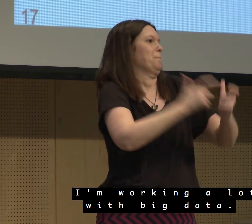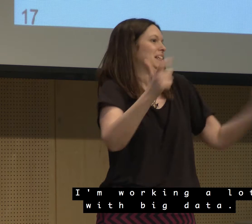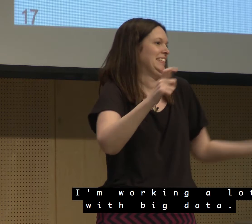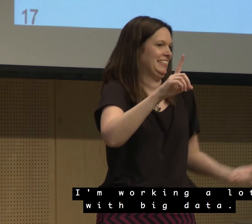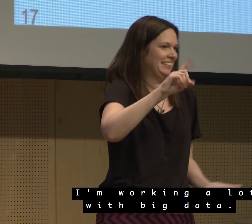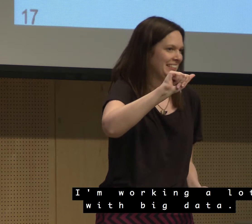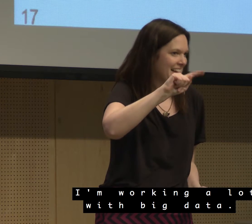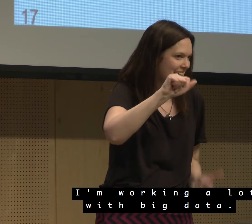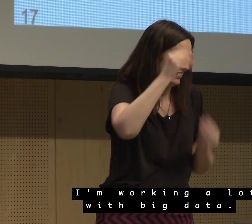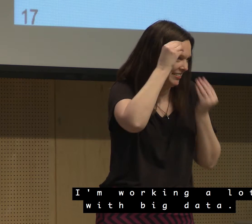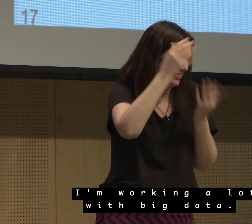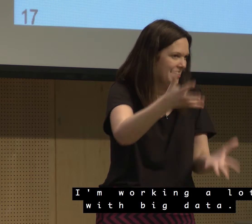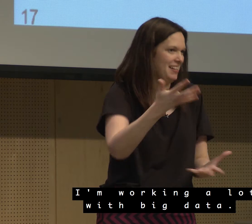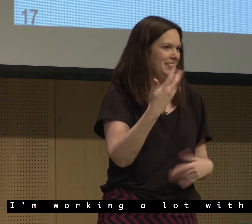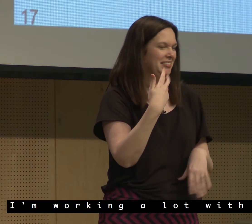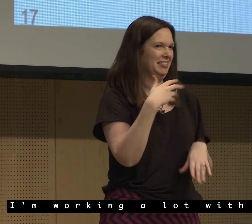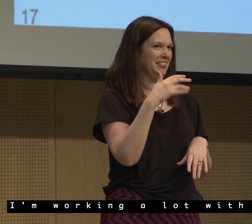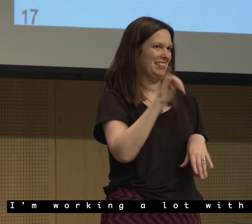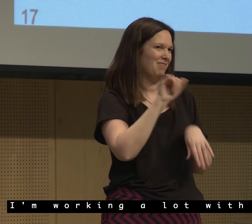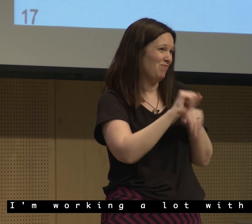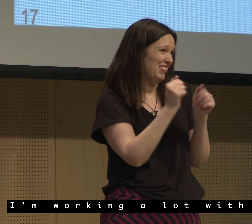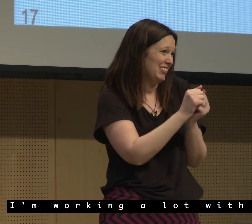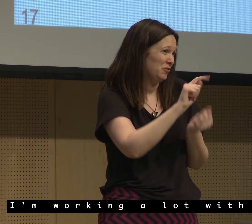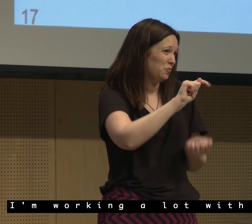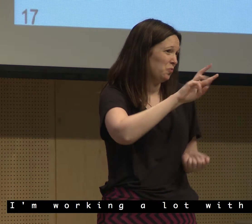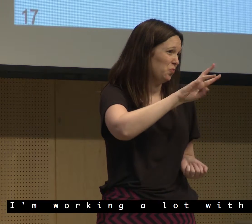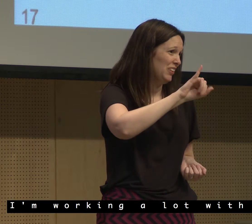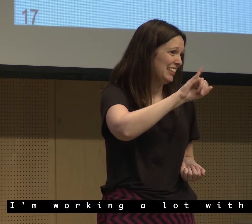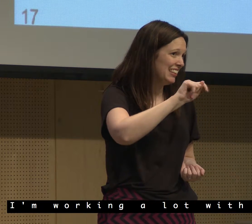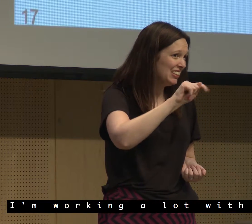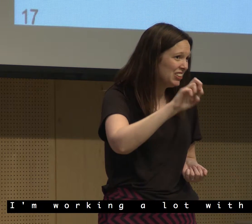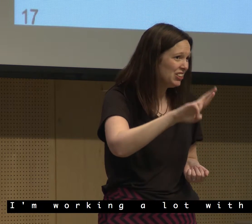I'm working a lot with big data. I'm working a lot with SQL,